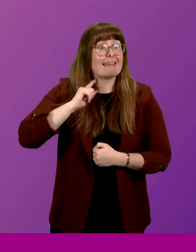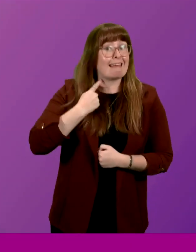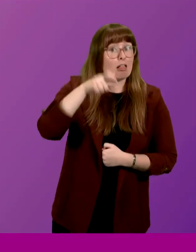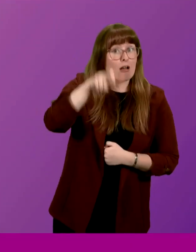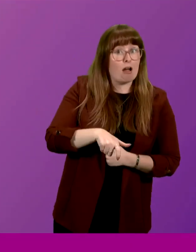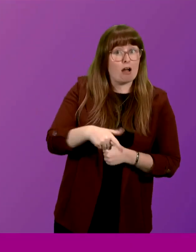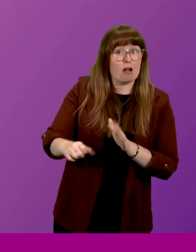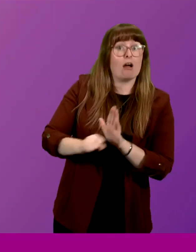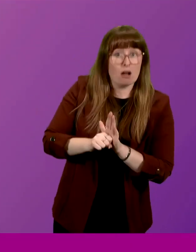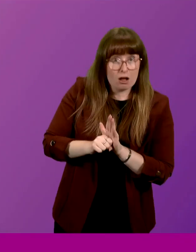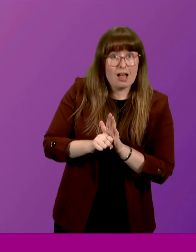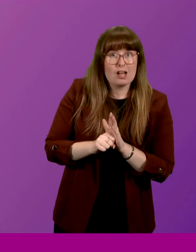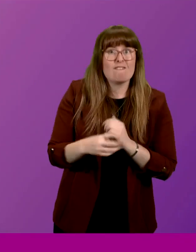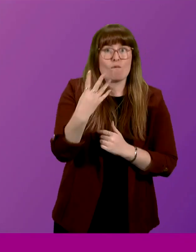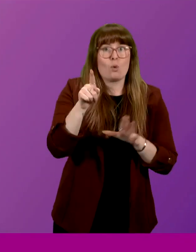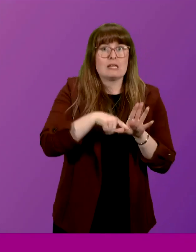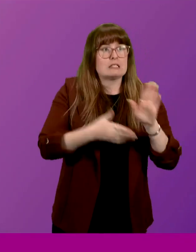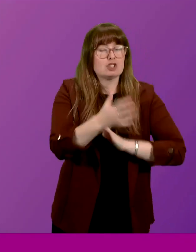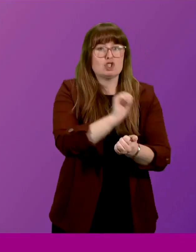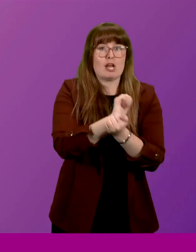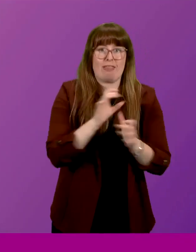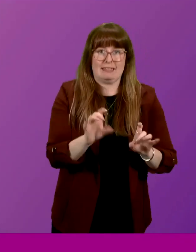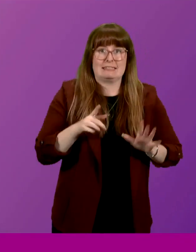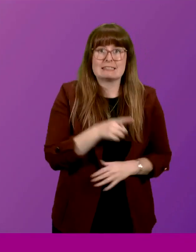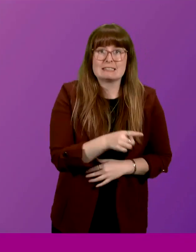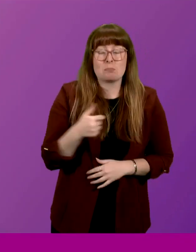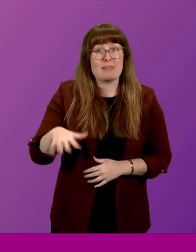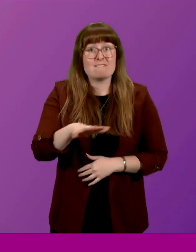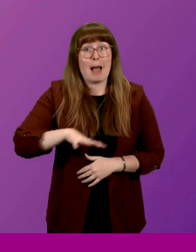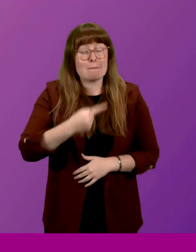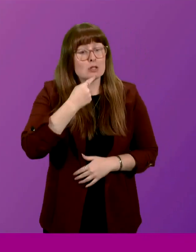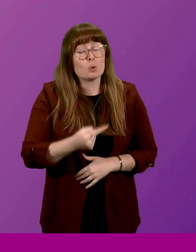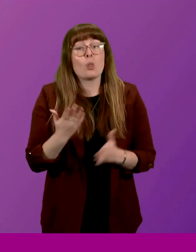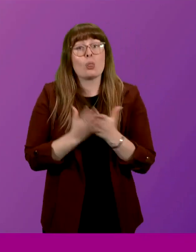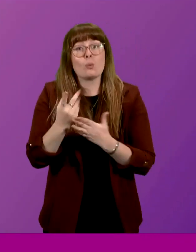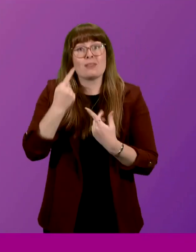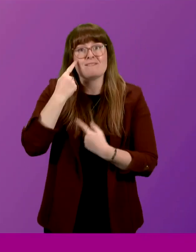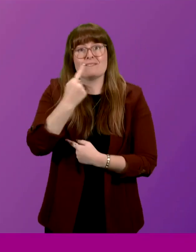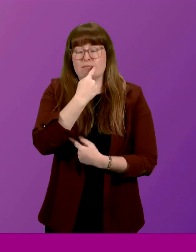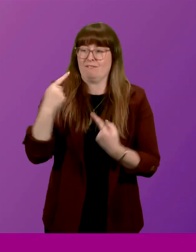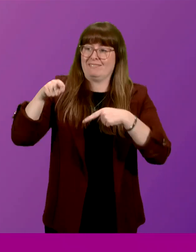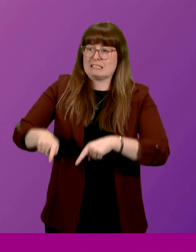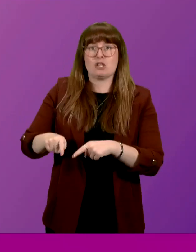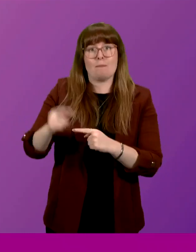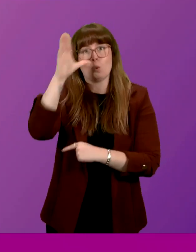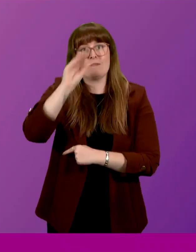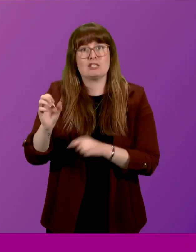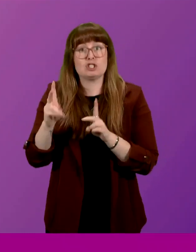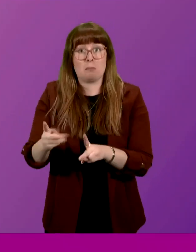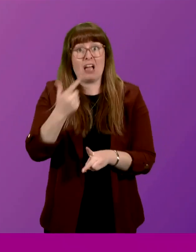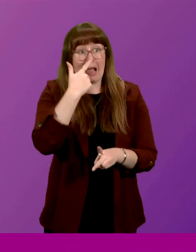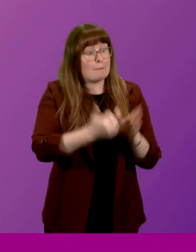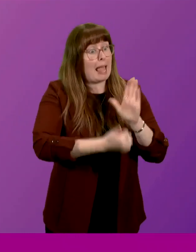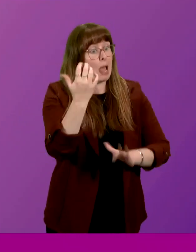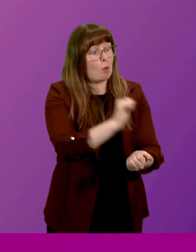a sentence of 4 years and 4 months, but now his family have been told through the Victim Notification Scheme he could be released as early